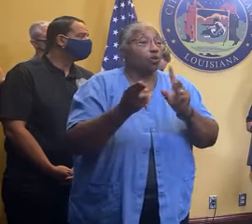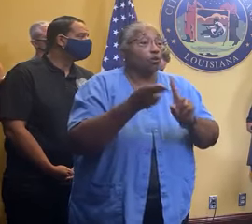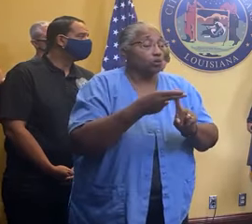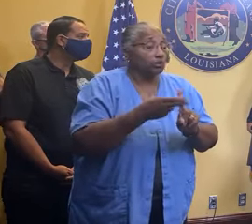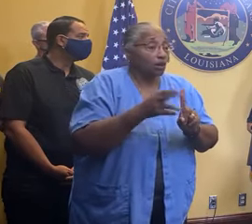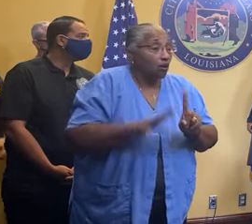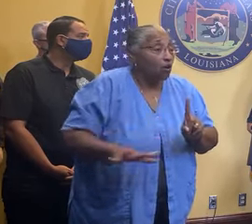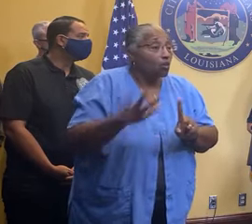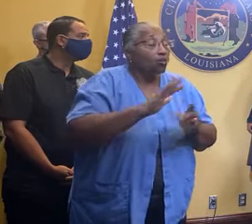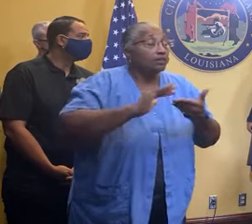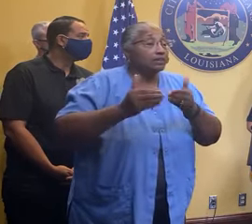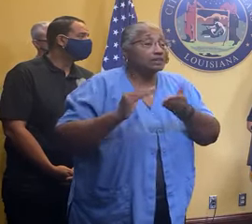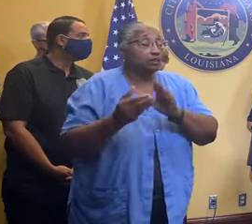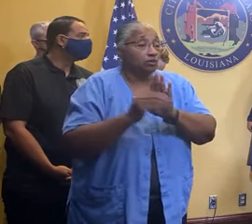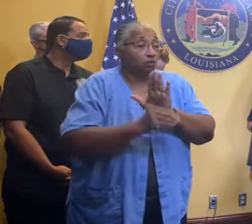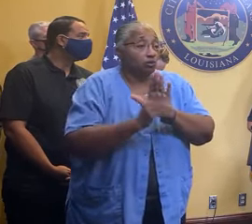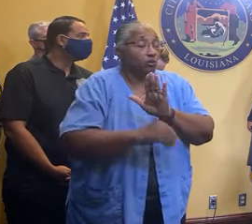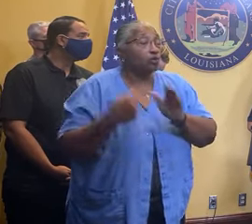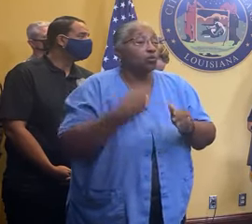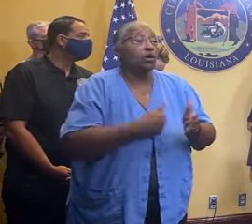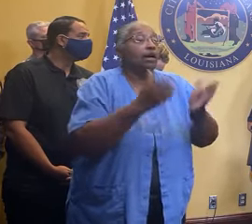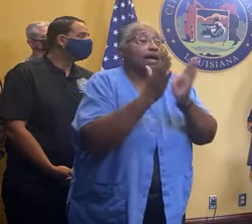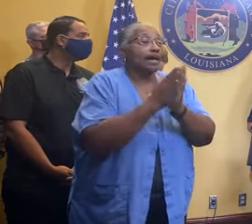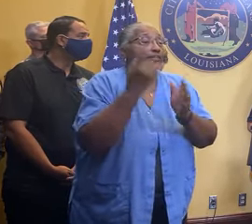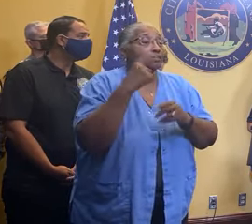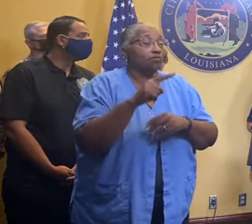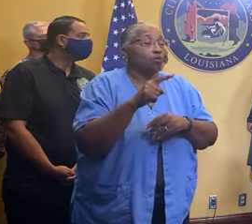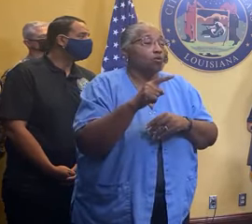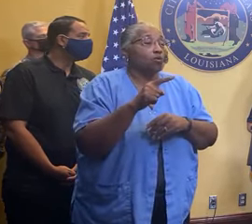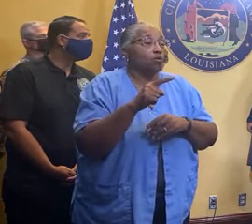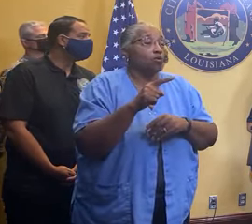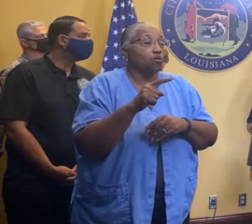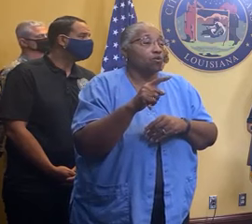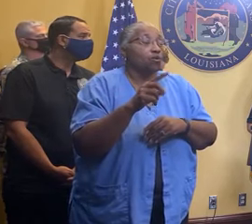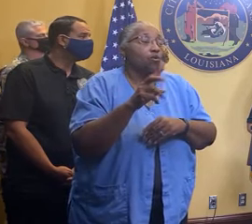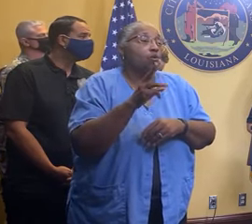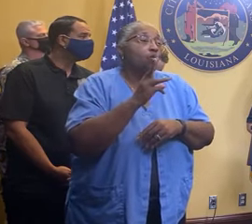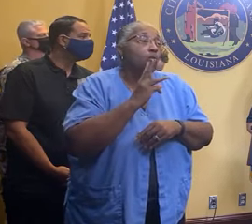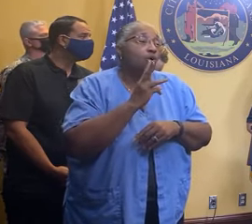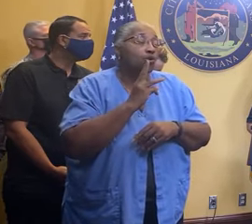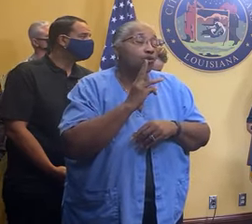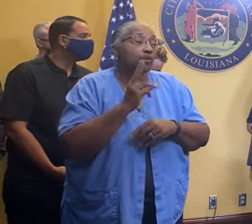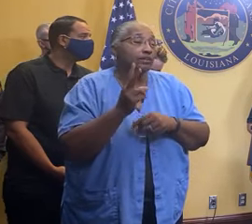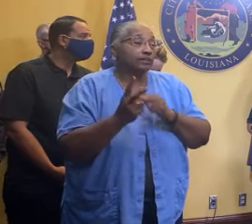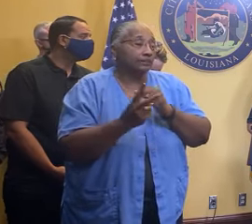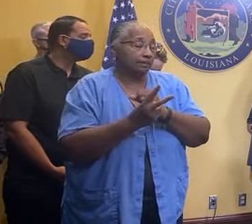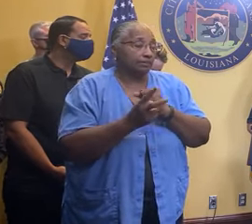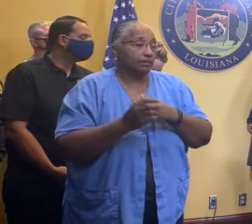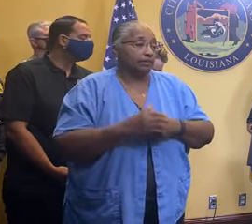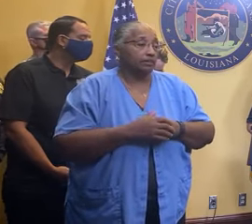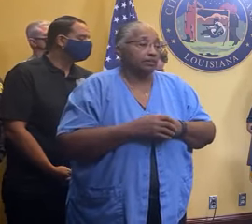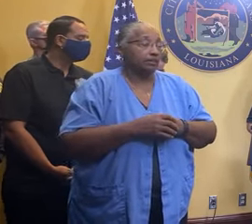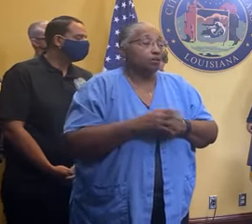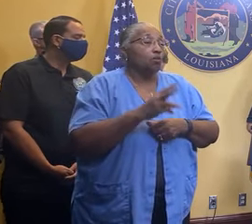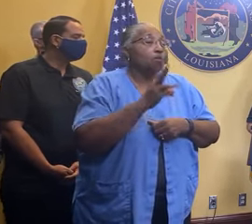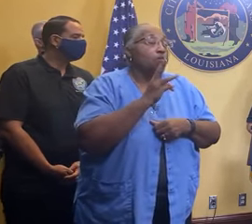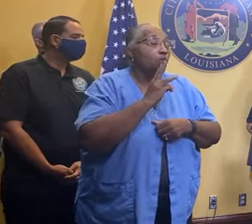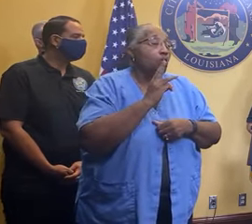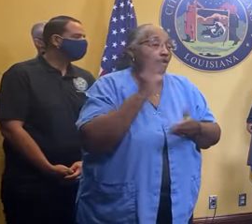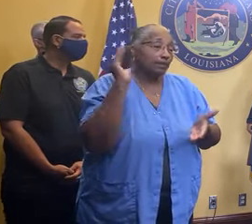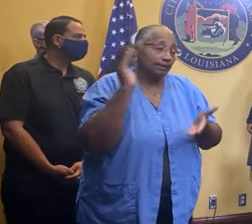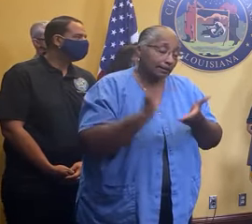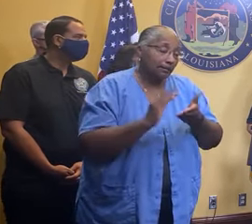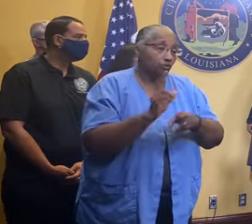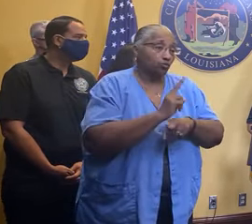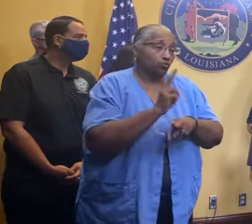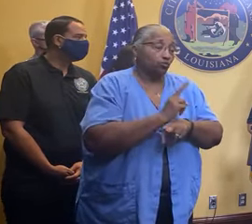all throughout the city at this time, we are asking for water conservation. Water conservation is needed